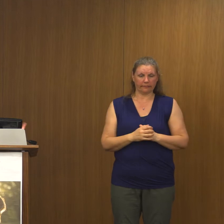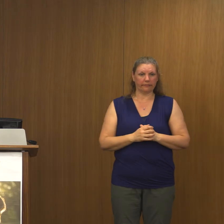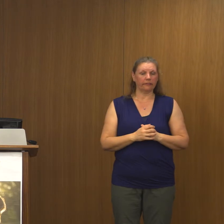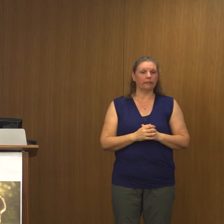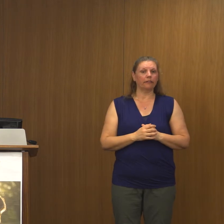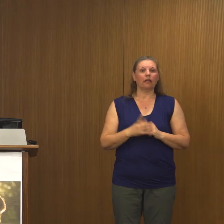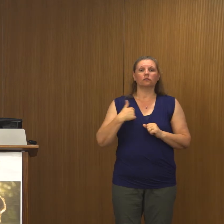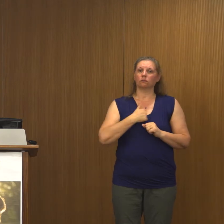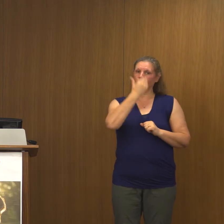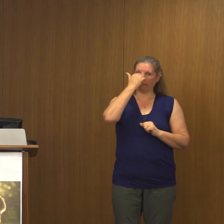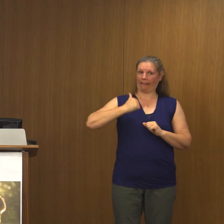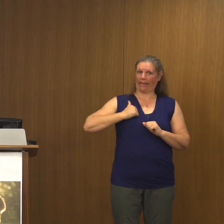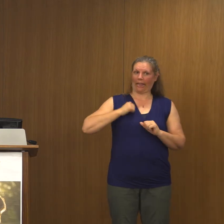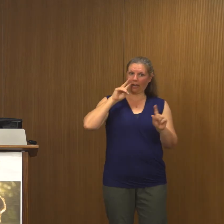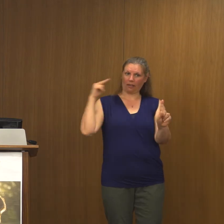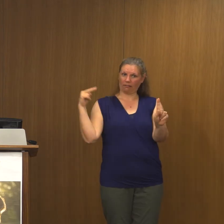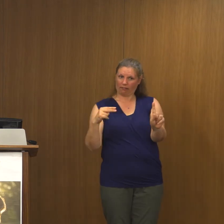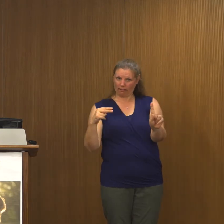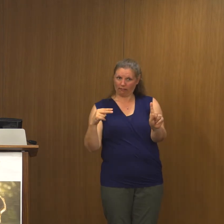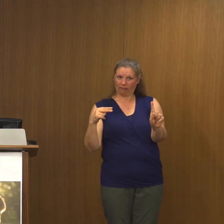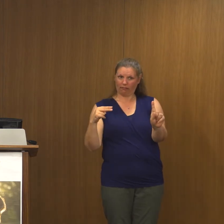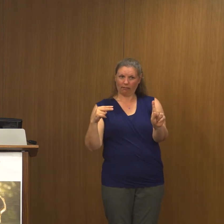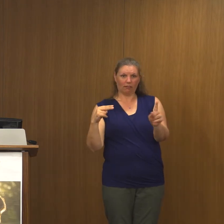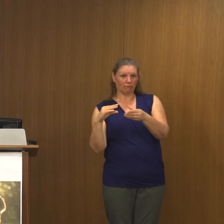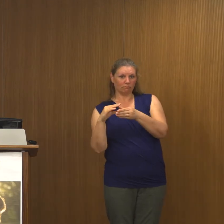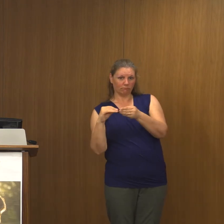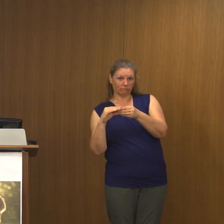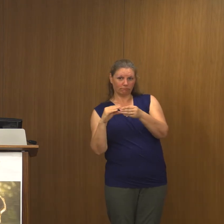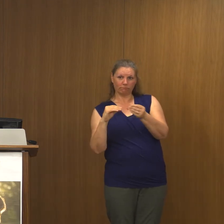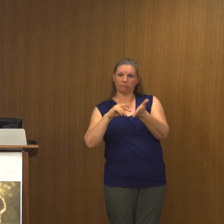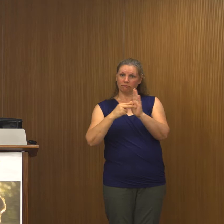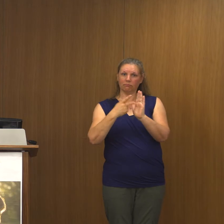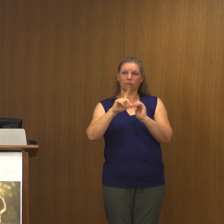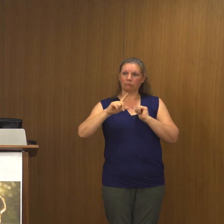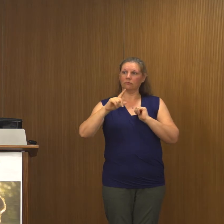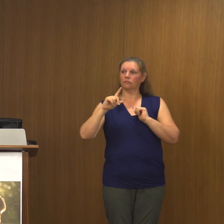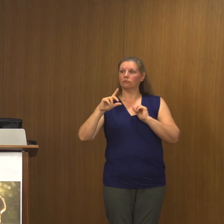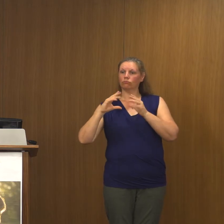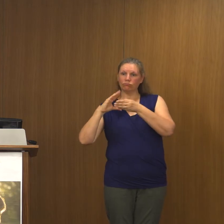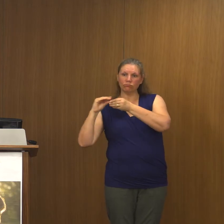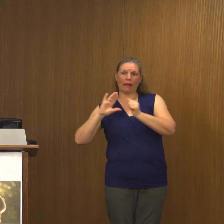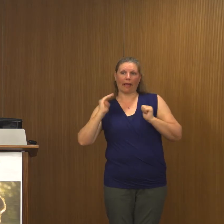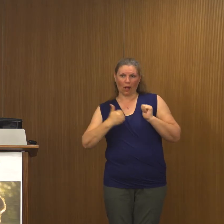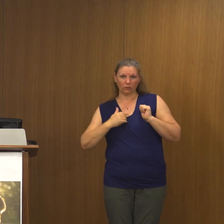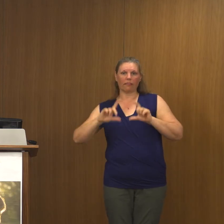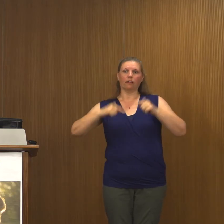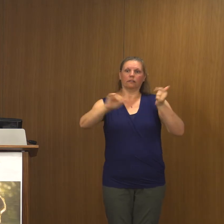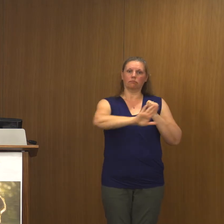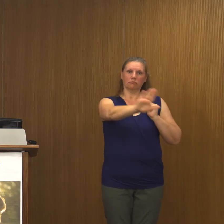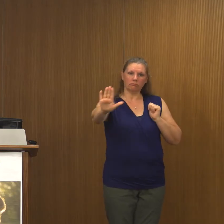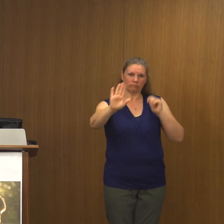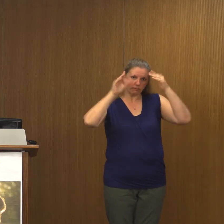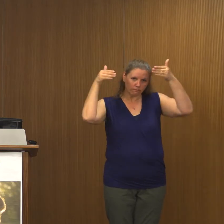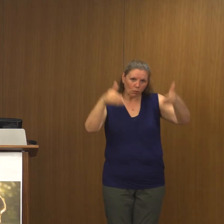from the Canada perspective, and we would like to listen to all of you at the end, how we can include children